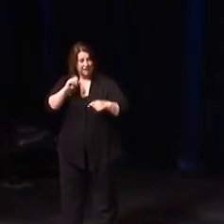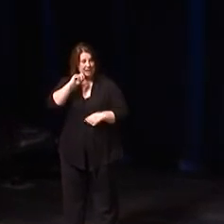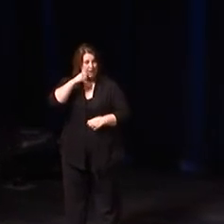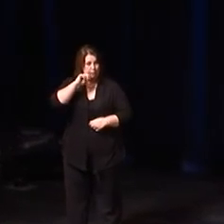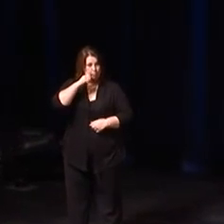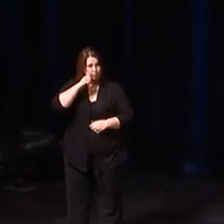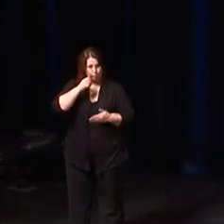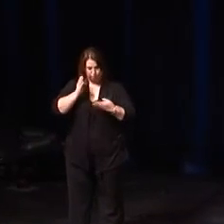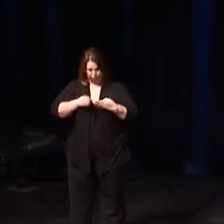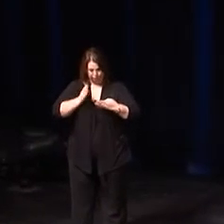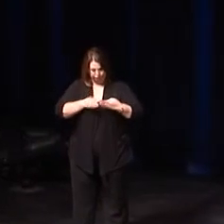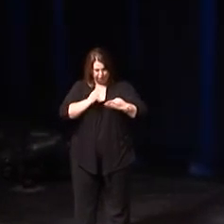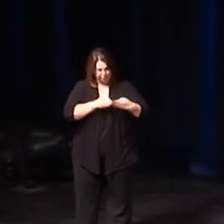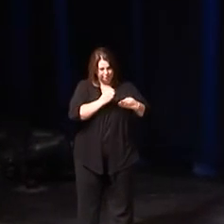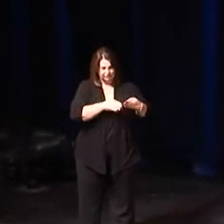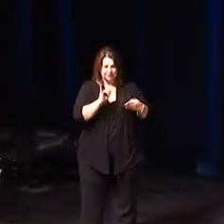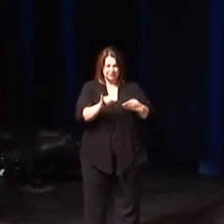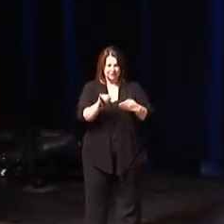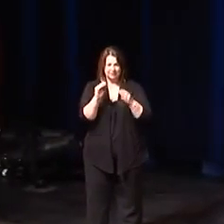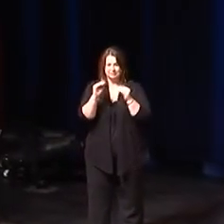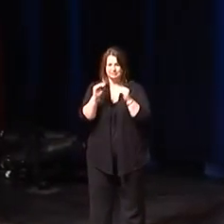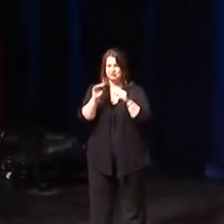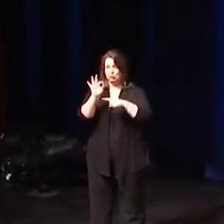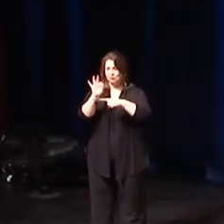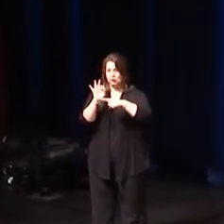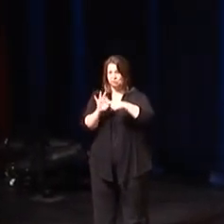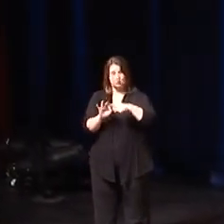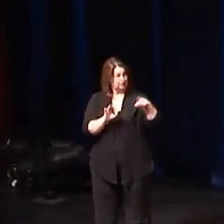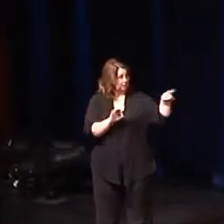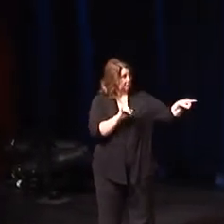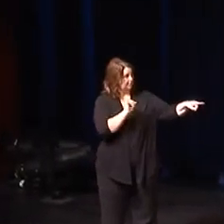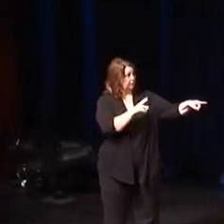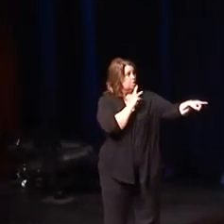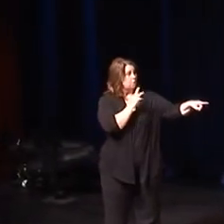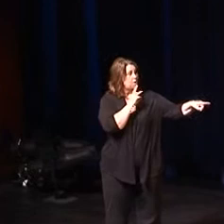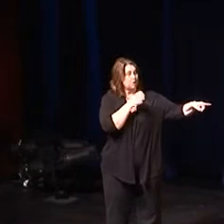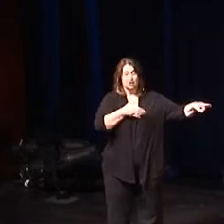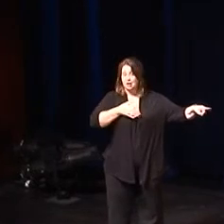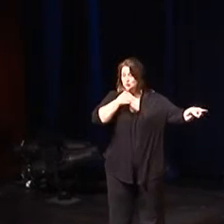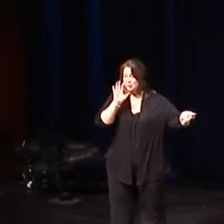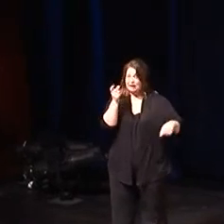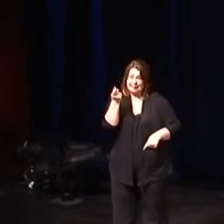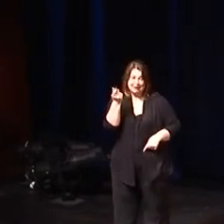pieces. That's teaching fractions. Okay, I've got this bottle of water and I drank